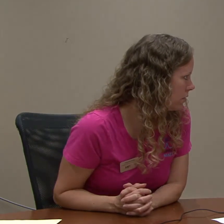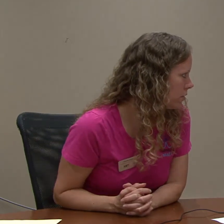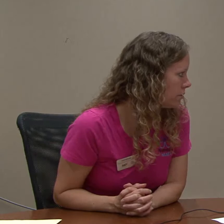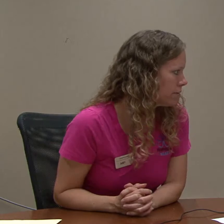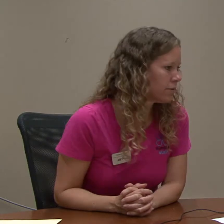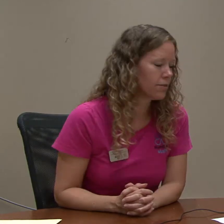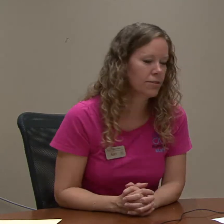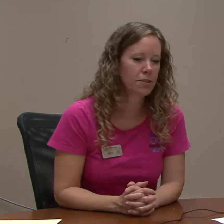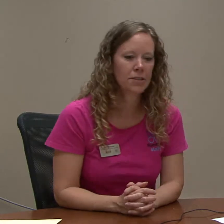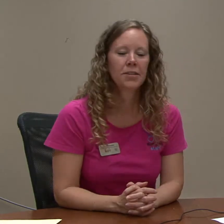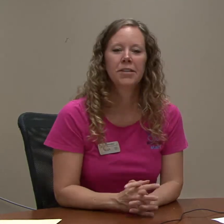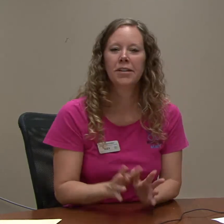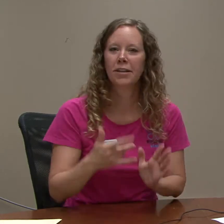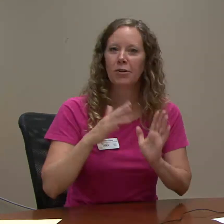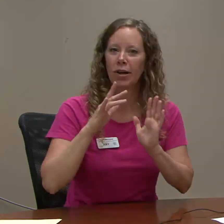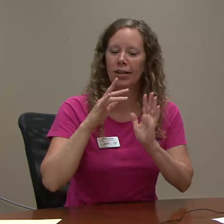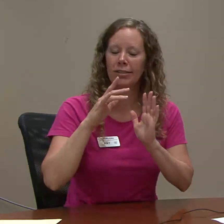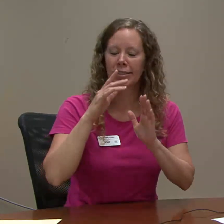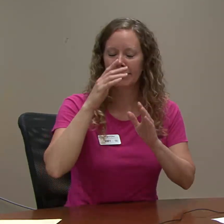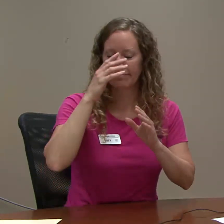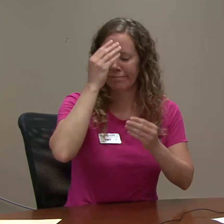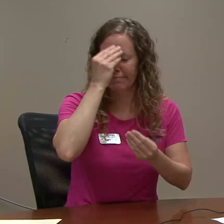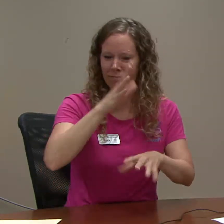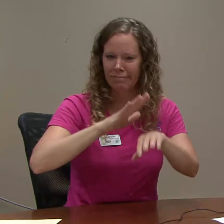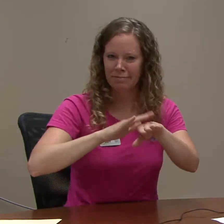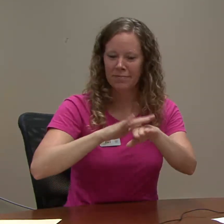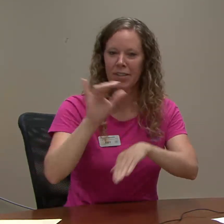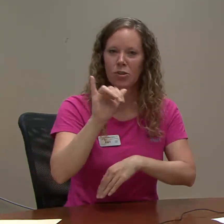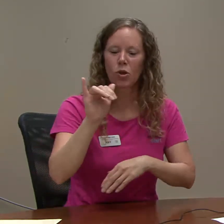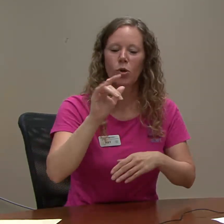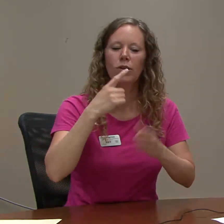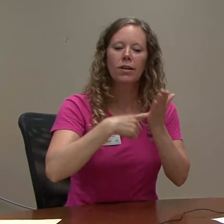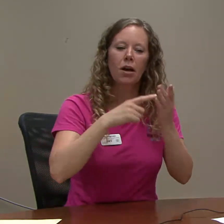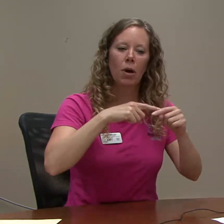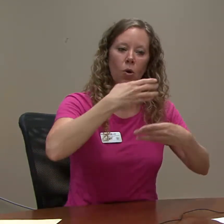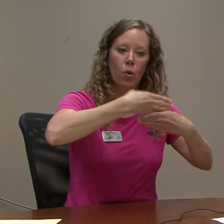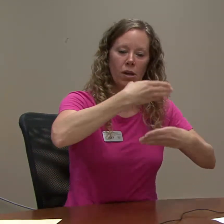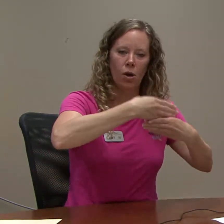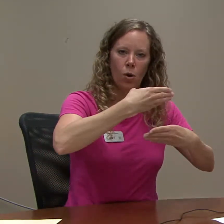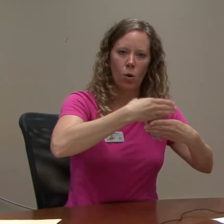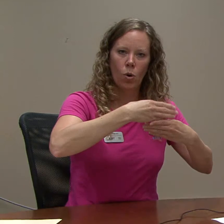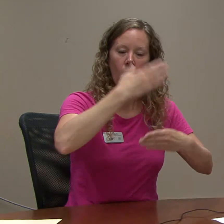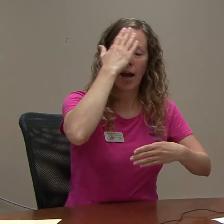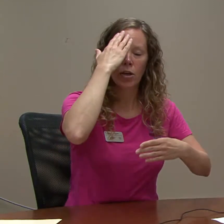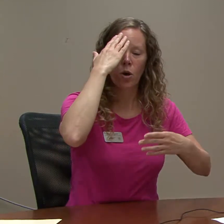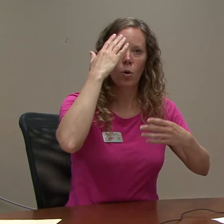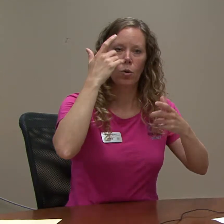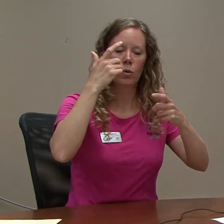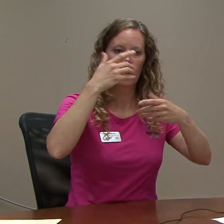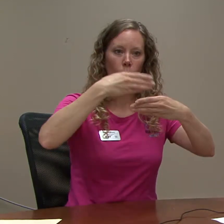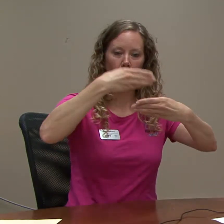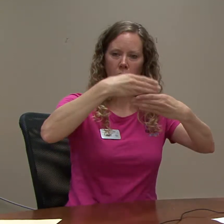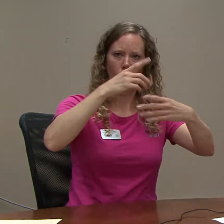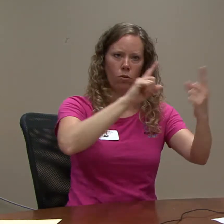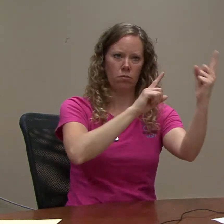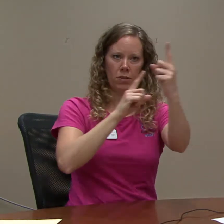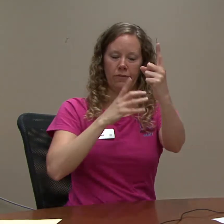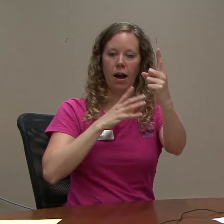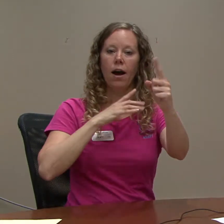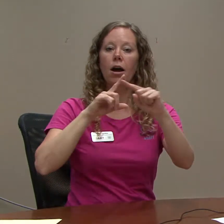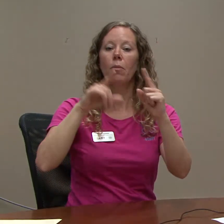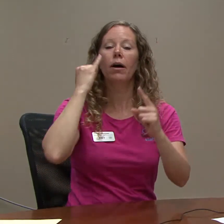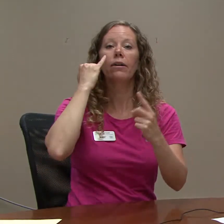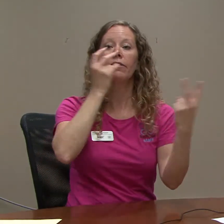Oh yes, I do have one thing to say. Window visits. I know when you're doing it at the big window, it's not a concern, but when you're